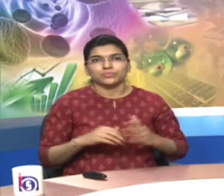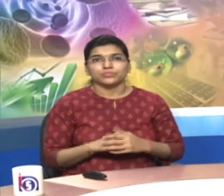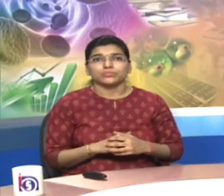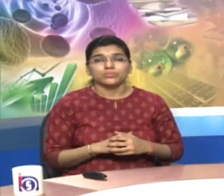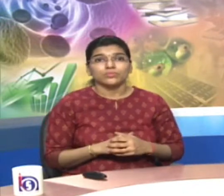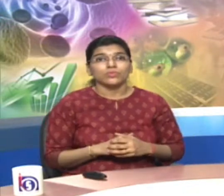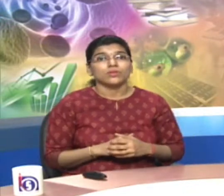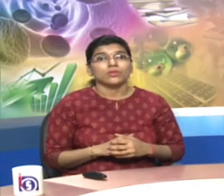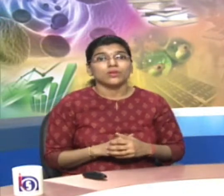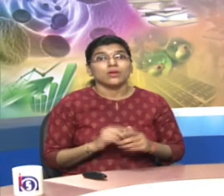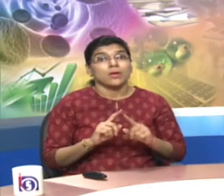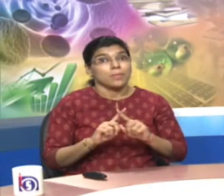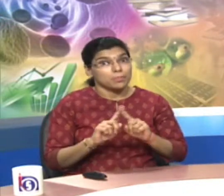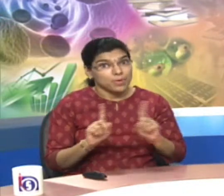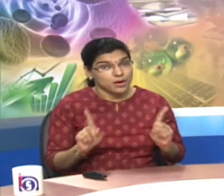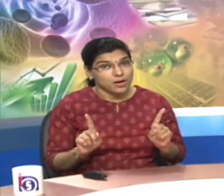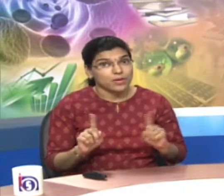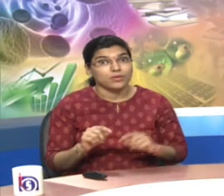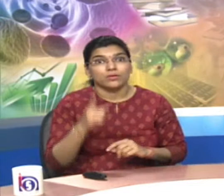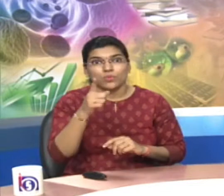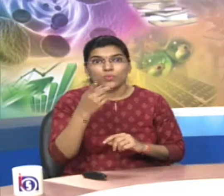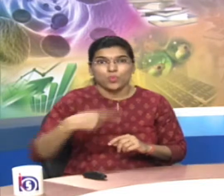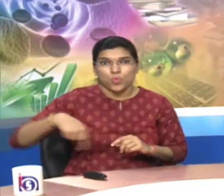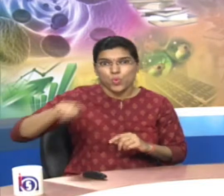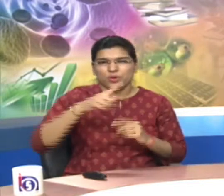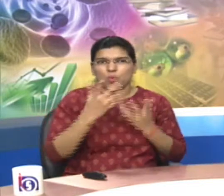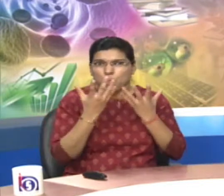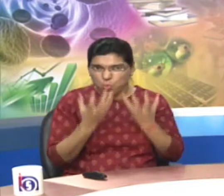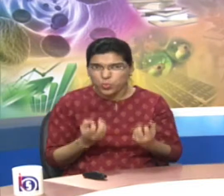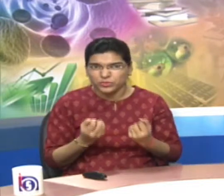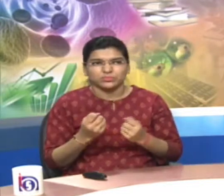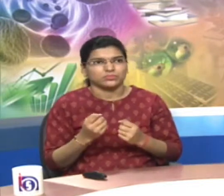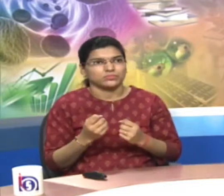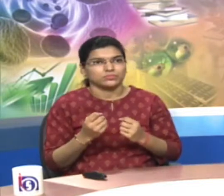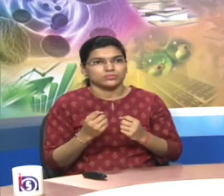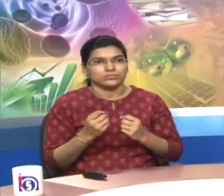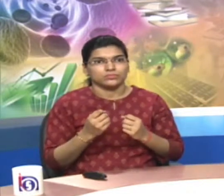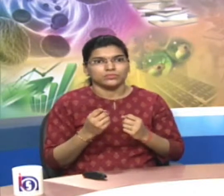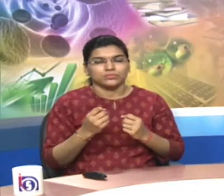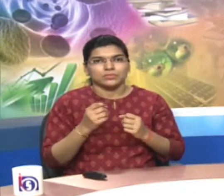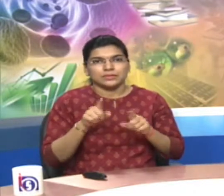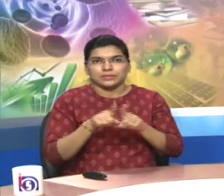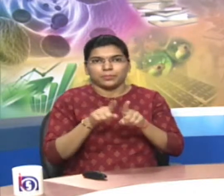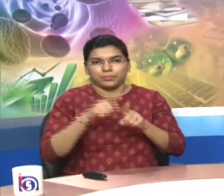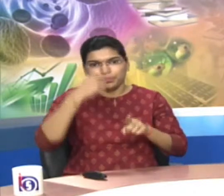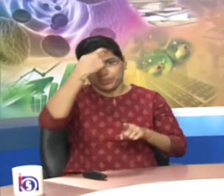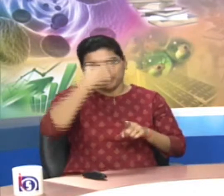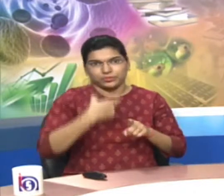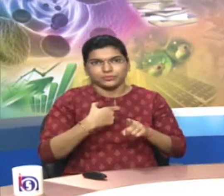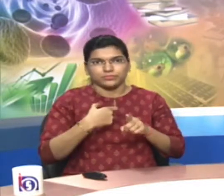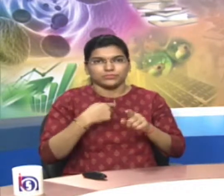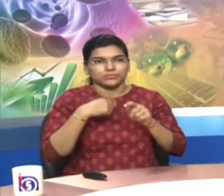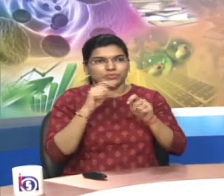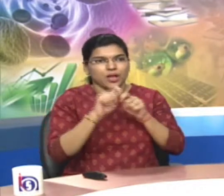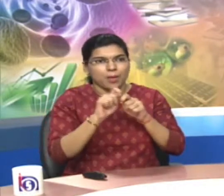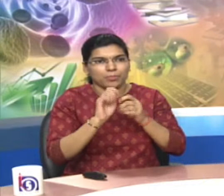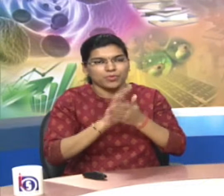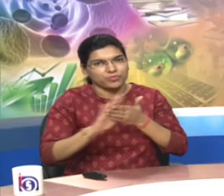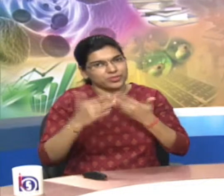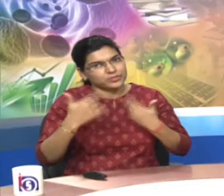and when it is done, but we all want to, for example, I am a